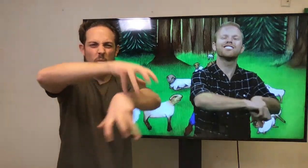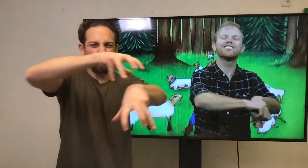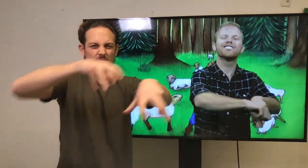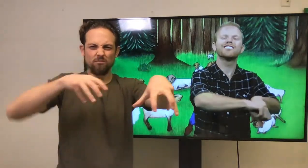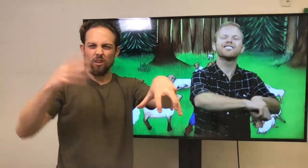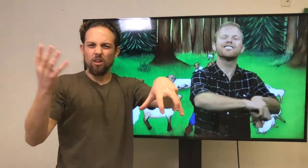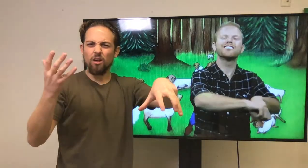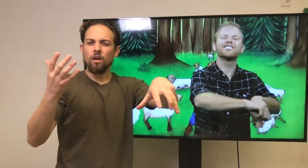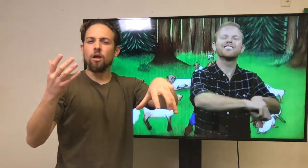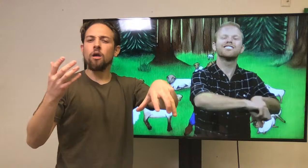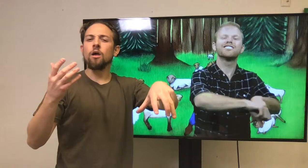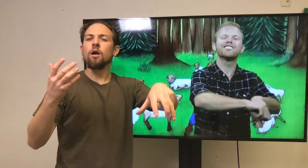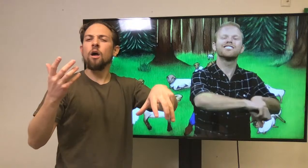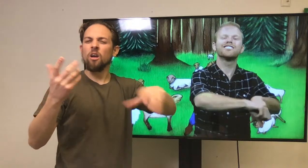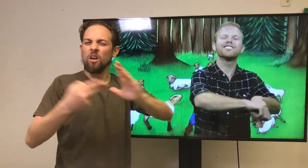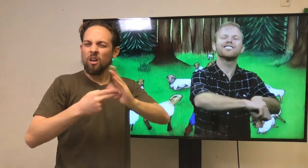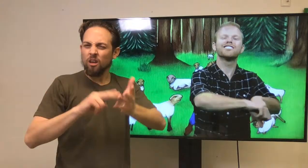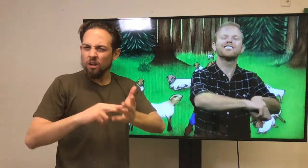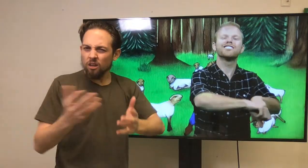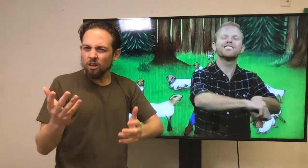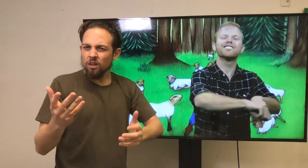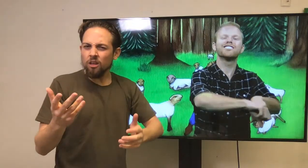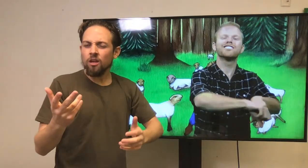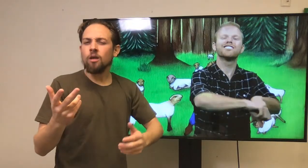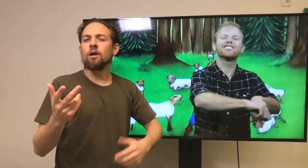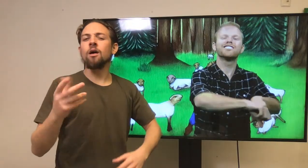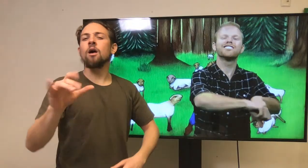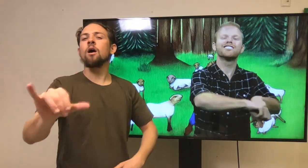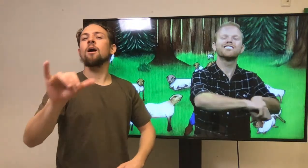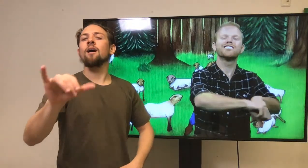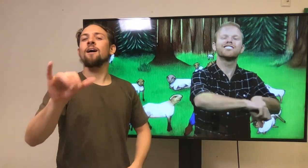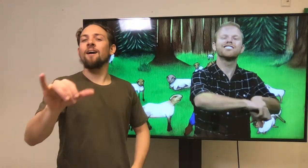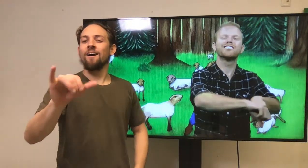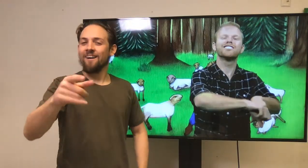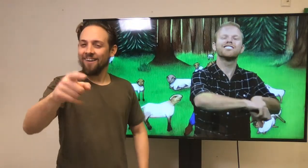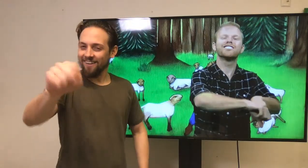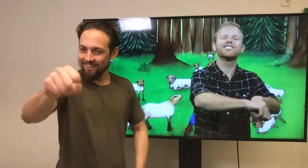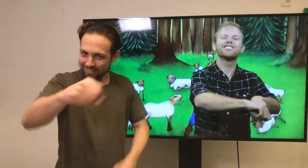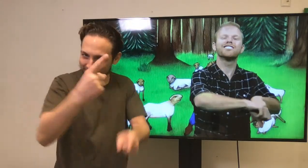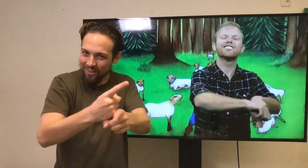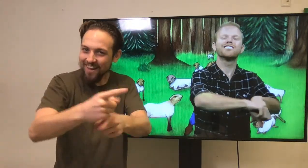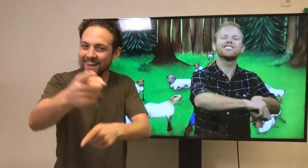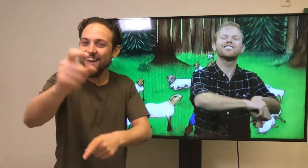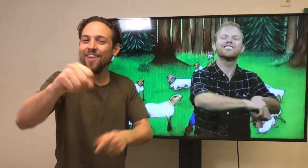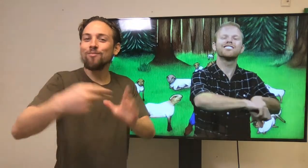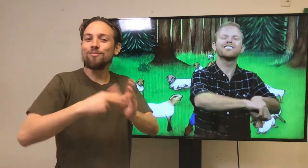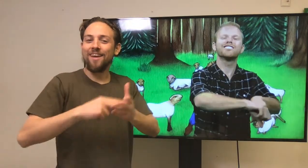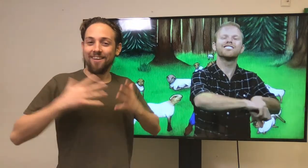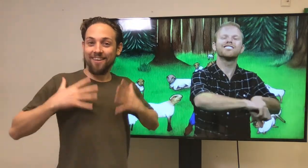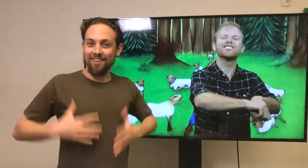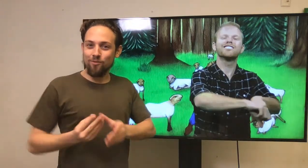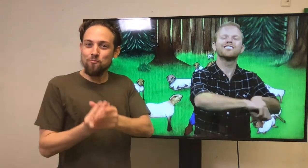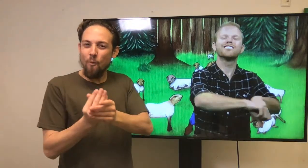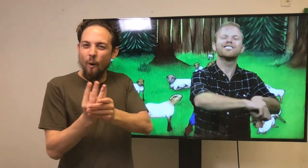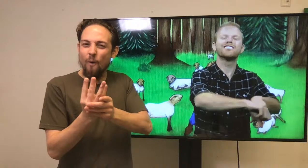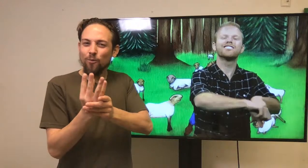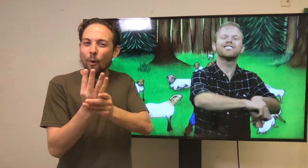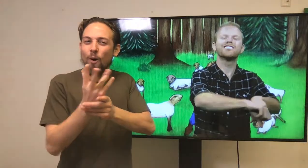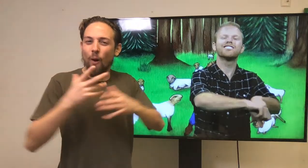are walking around the pasture, but then over time, their coat grows again, and they get woolly. So that